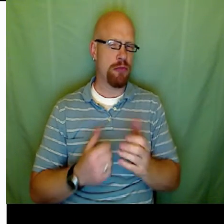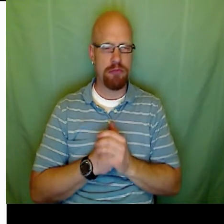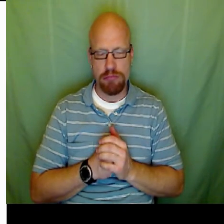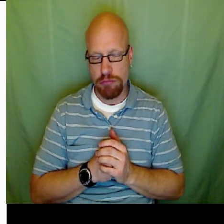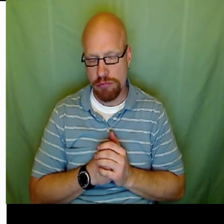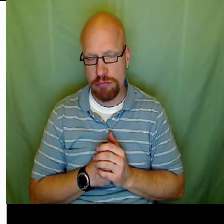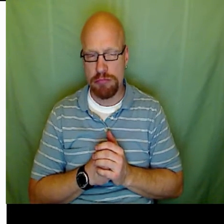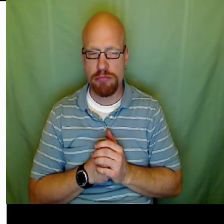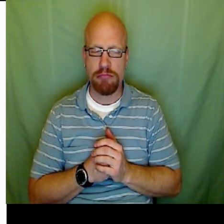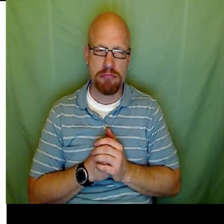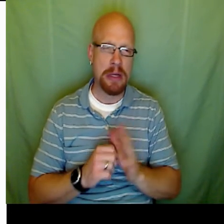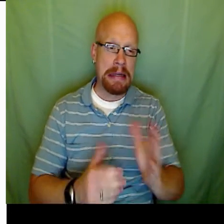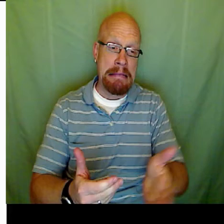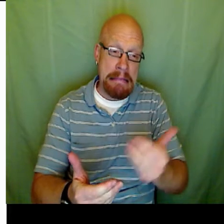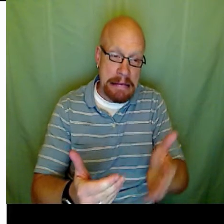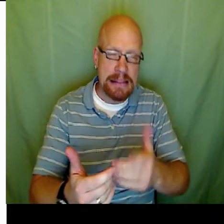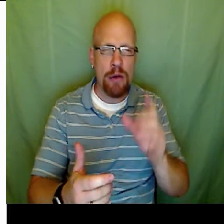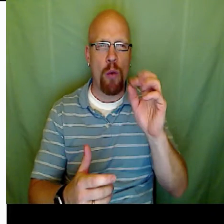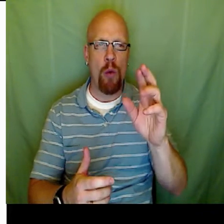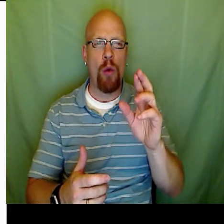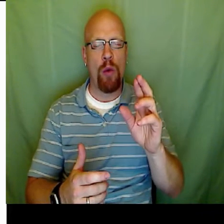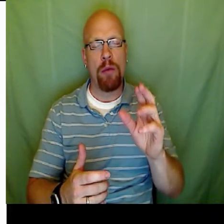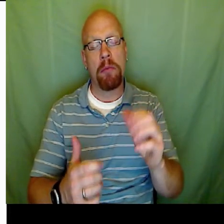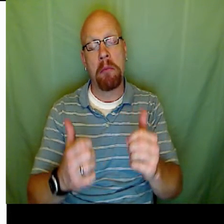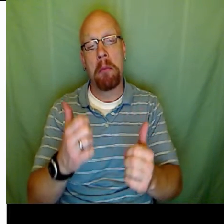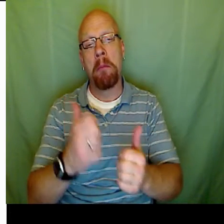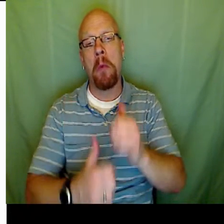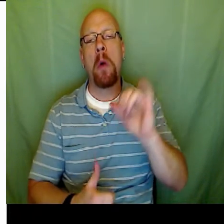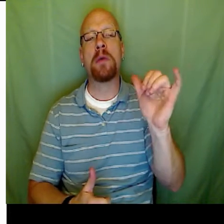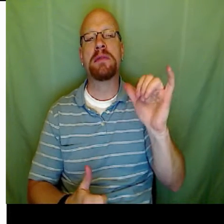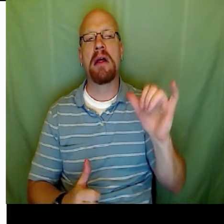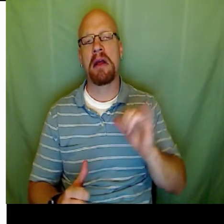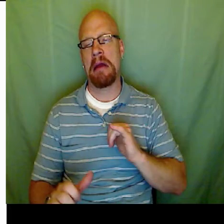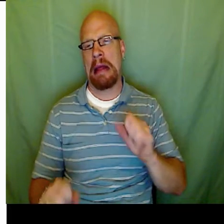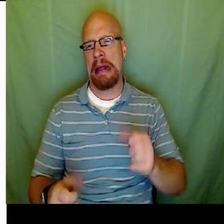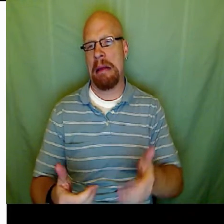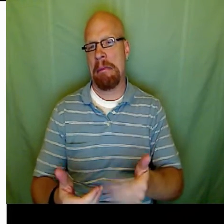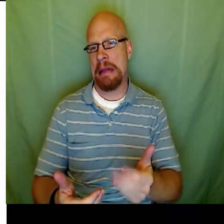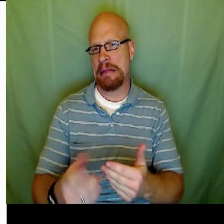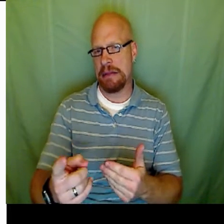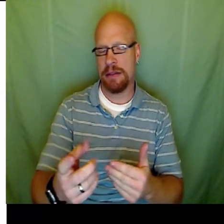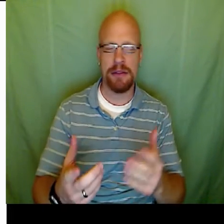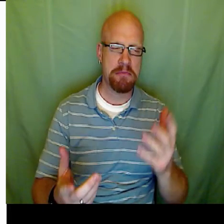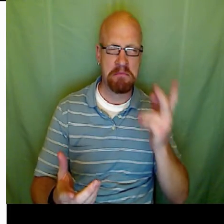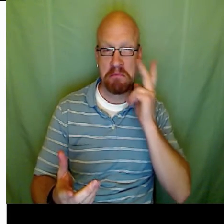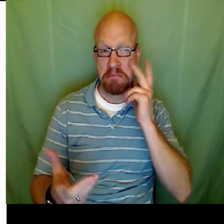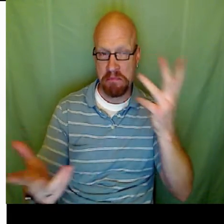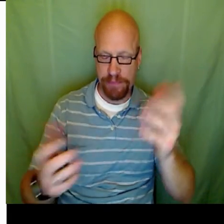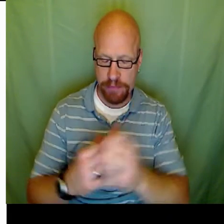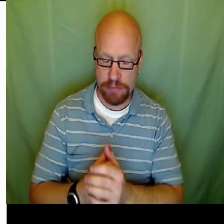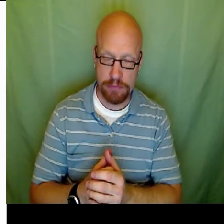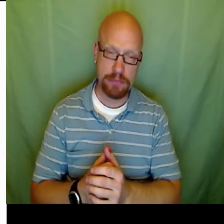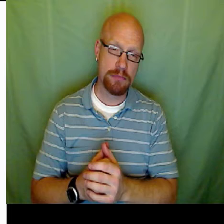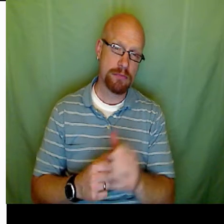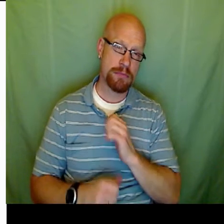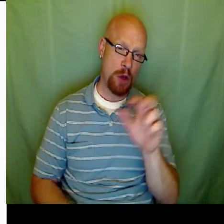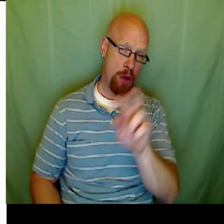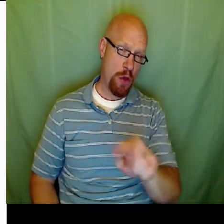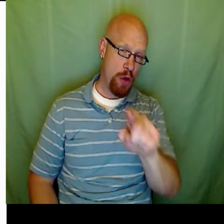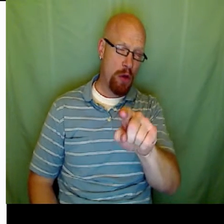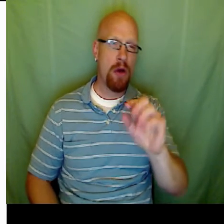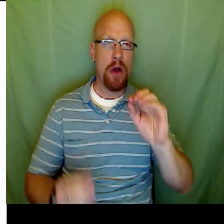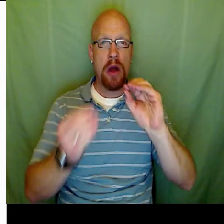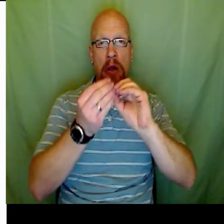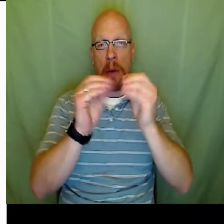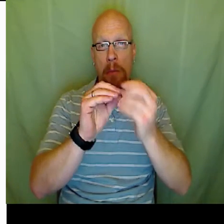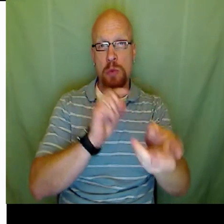I look at my equations and my variables and see which will be easiest to isolate. Is it going to be easy? No, but at least